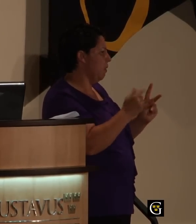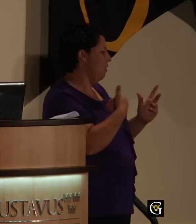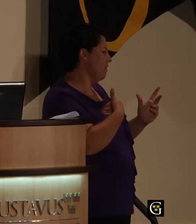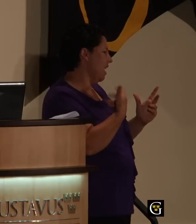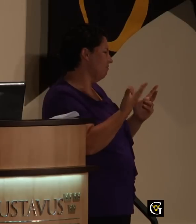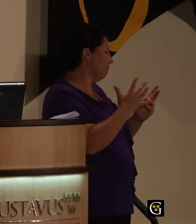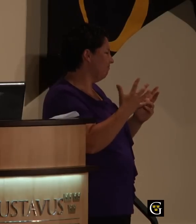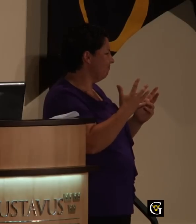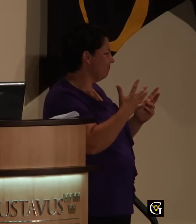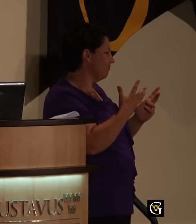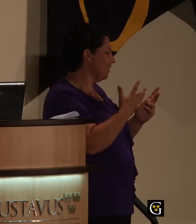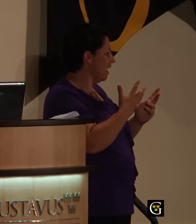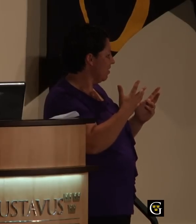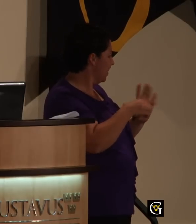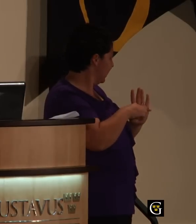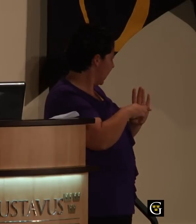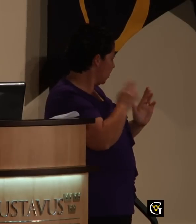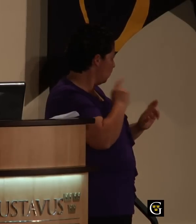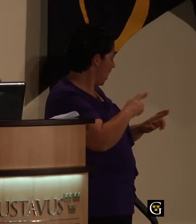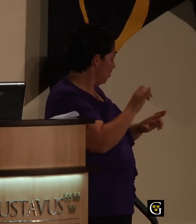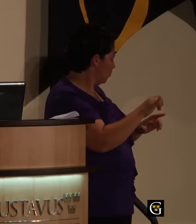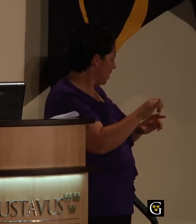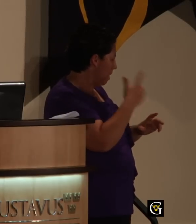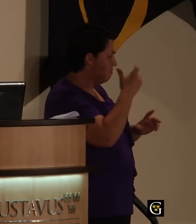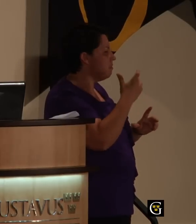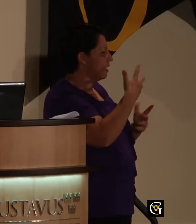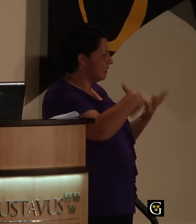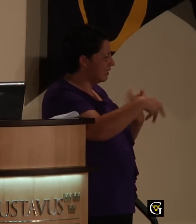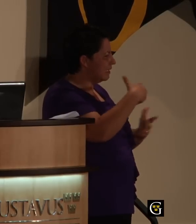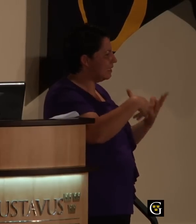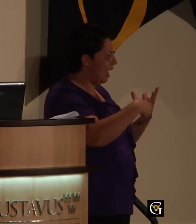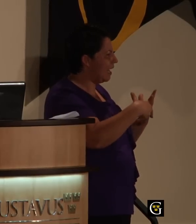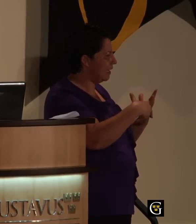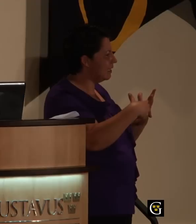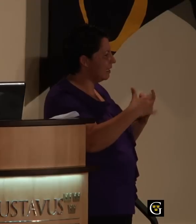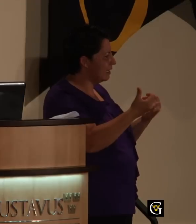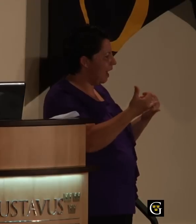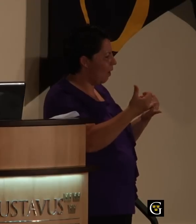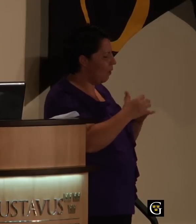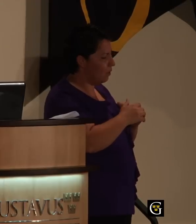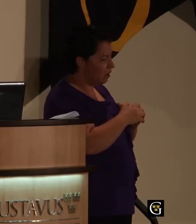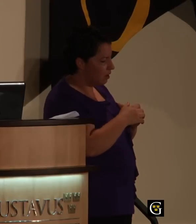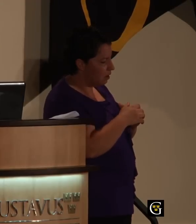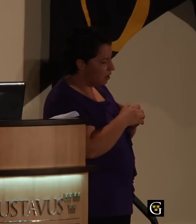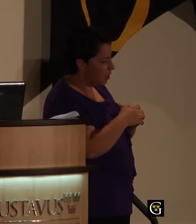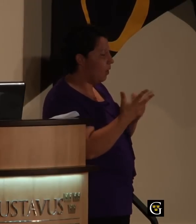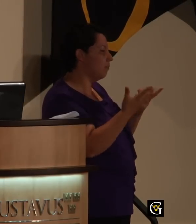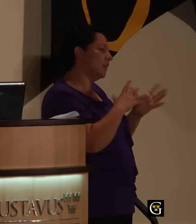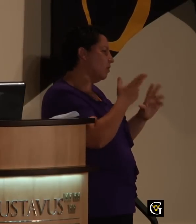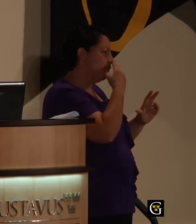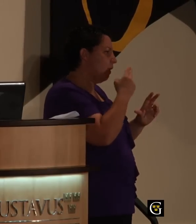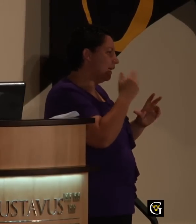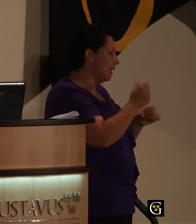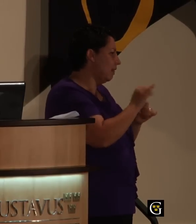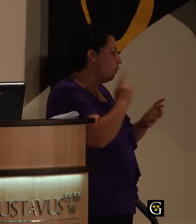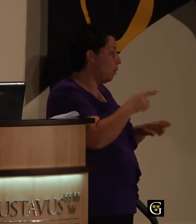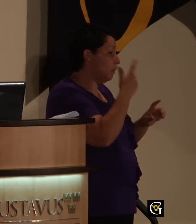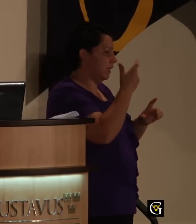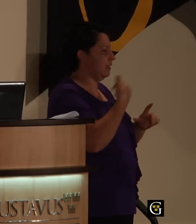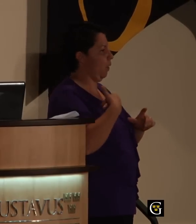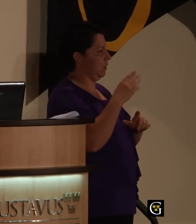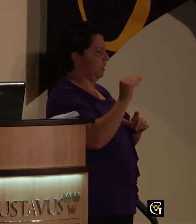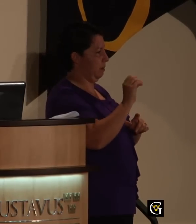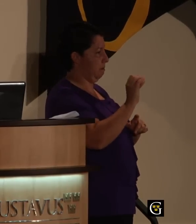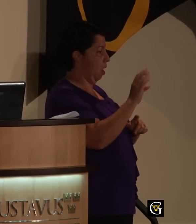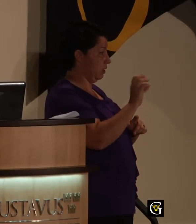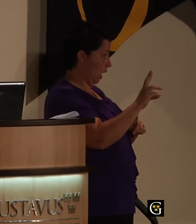can come to unionize like the board. In fact, I get that response all the time. It's funny, I was in Moscow a couple of weeks ago. And you know,